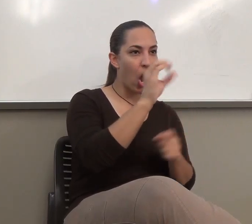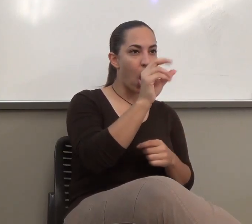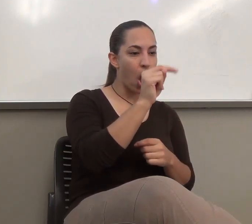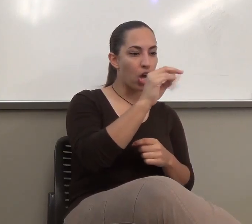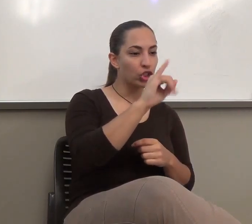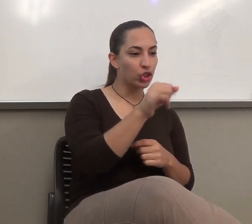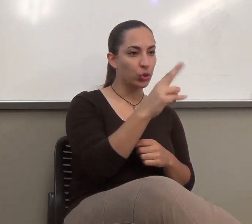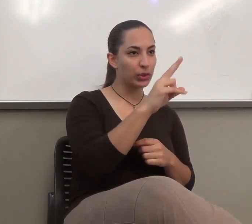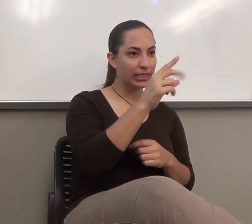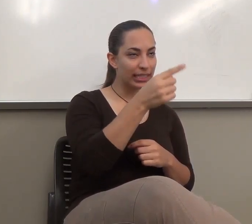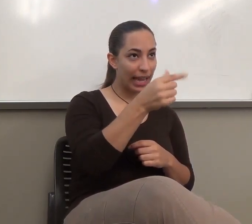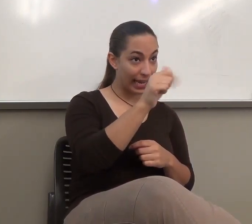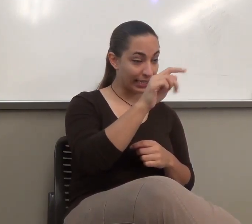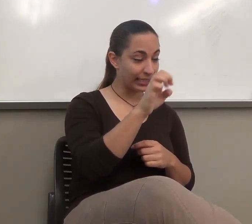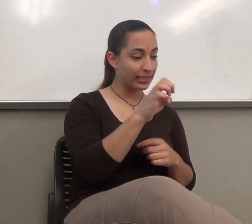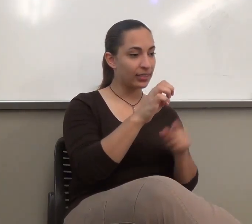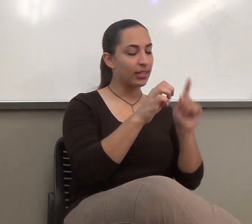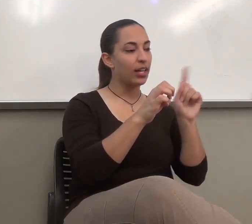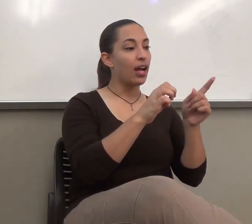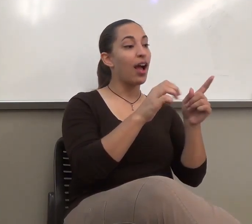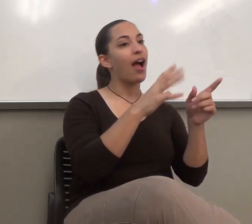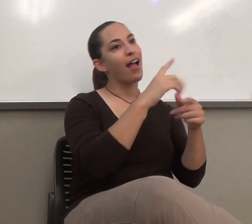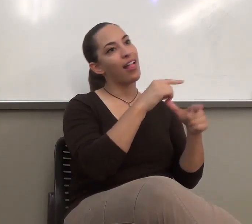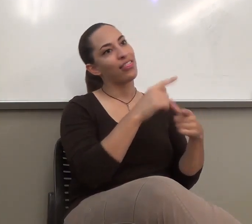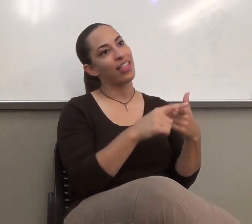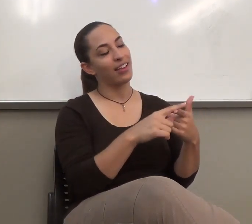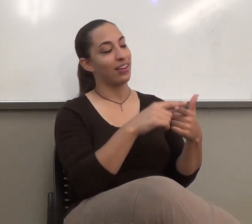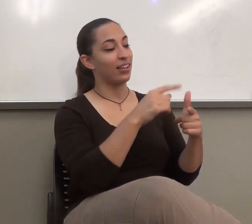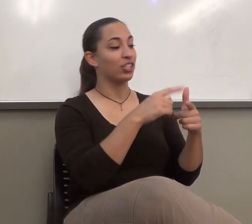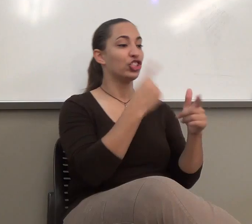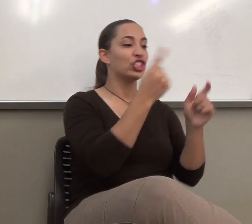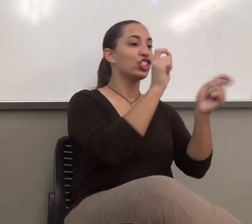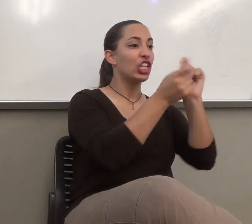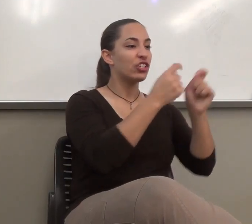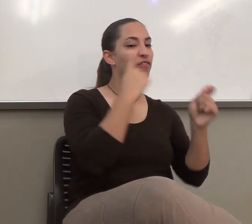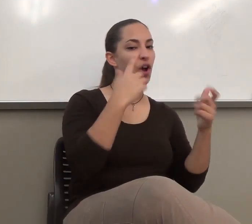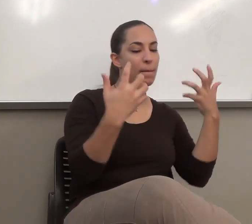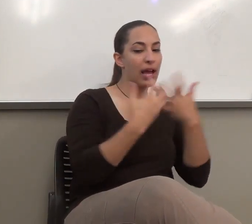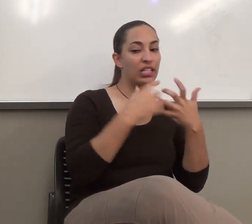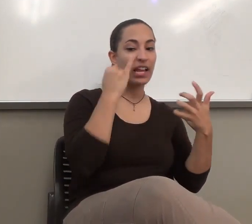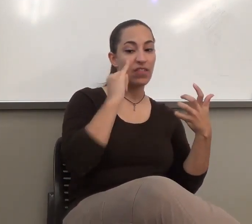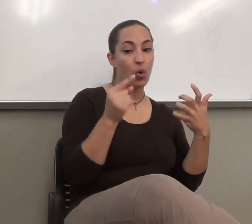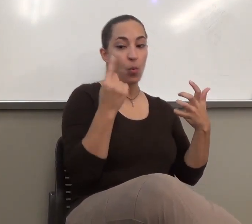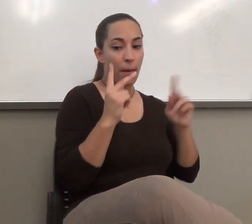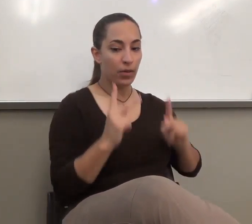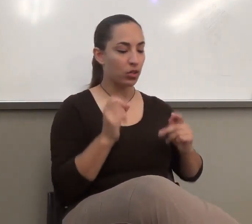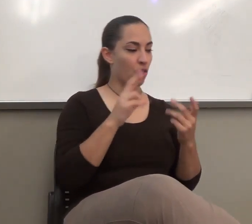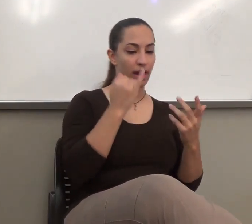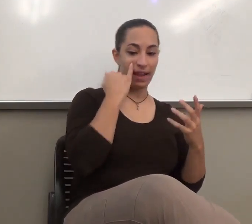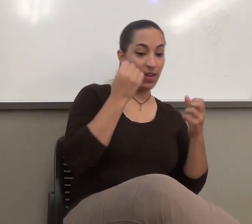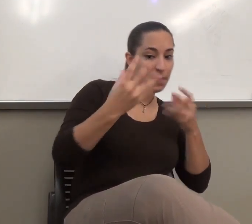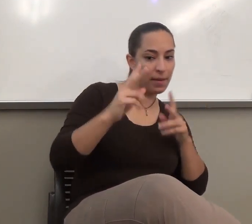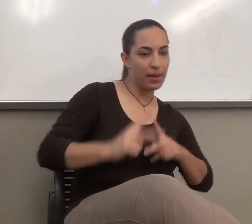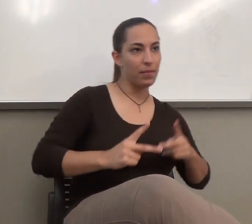present tense, and the past tense, and the future tense, all those are different again,